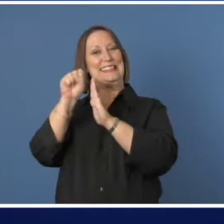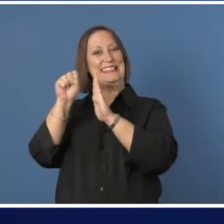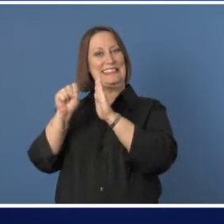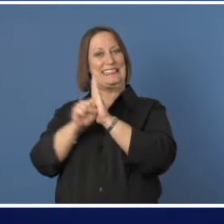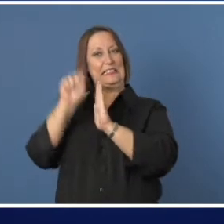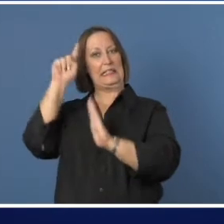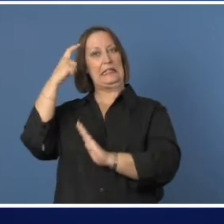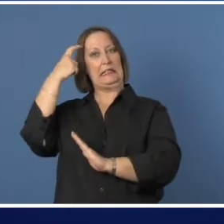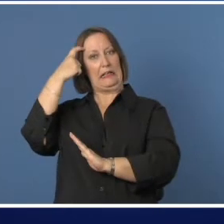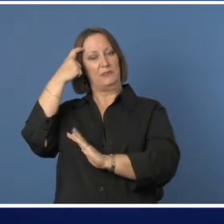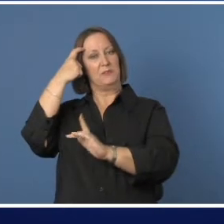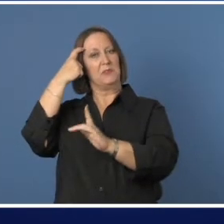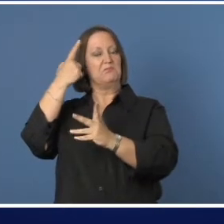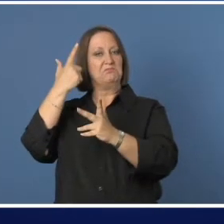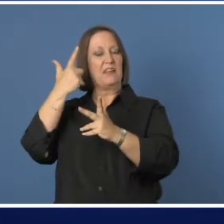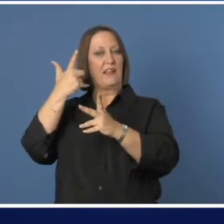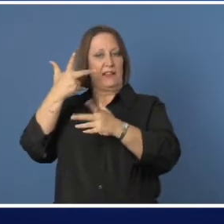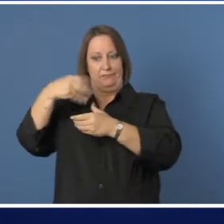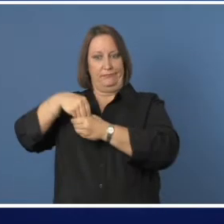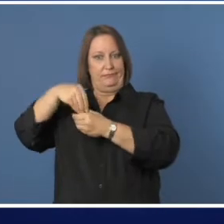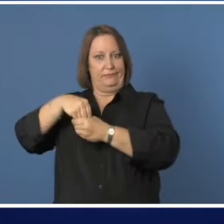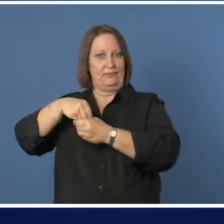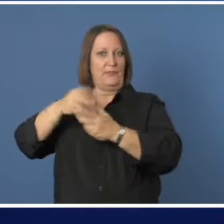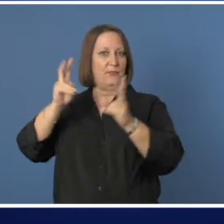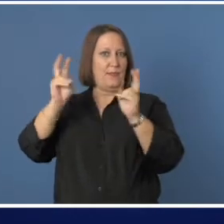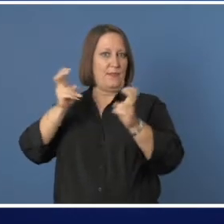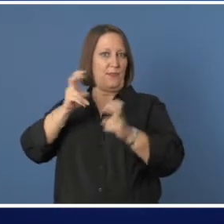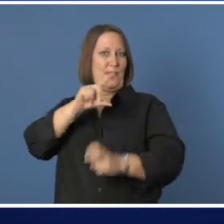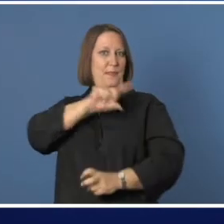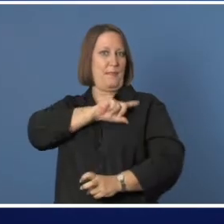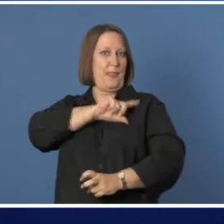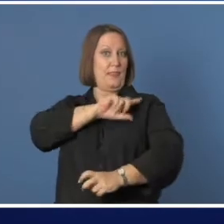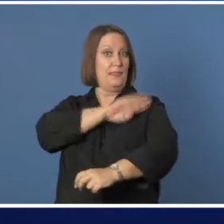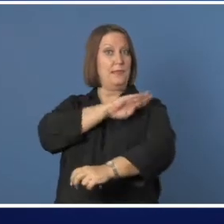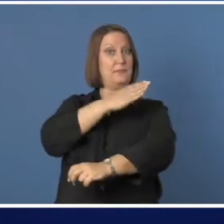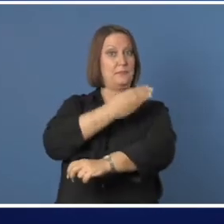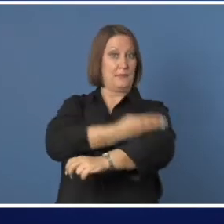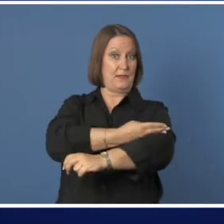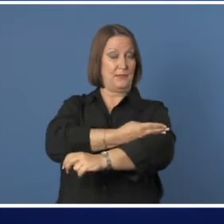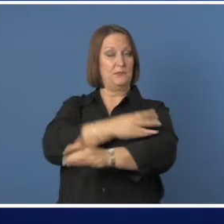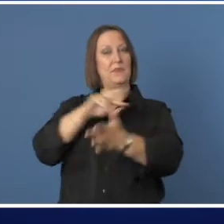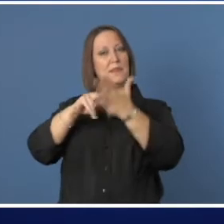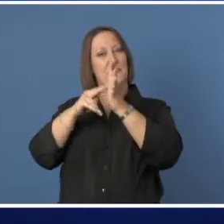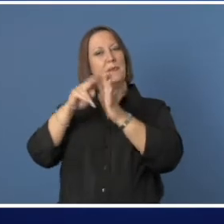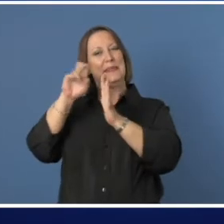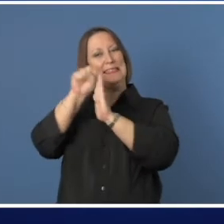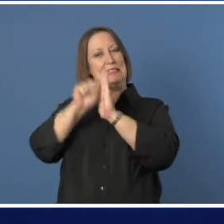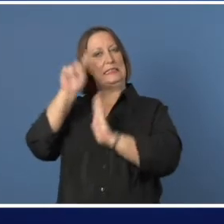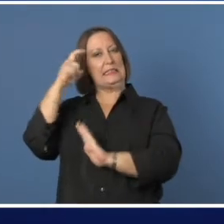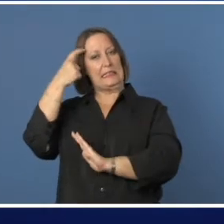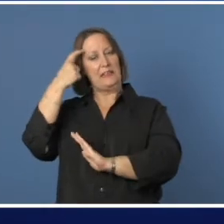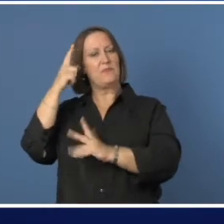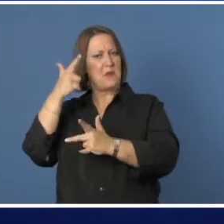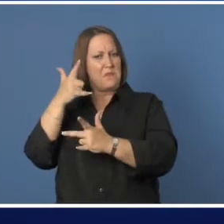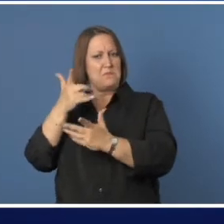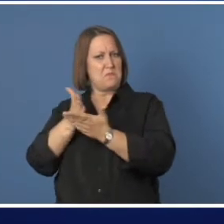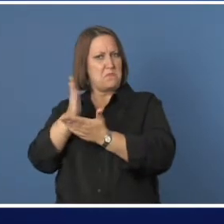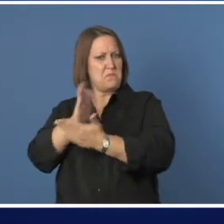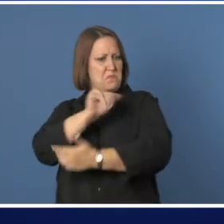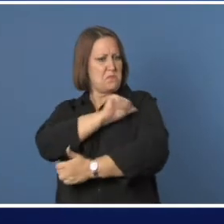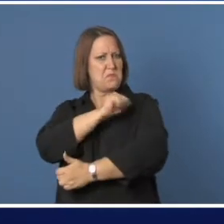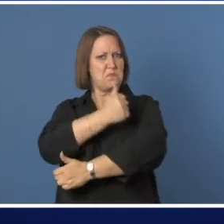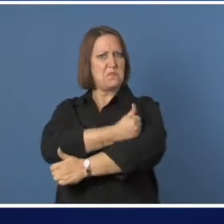from its inherent police power. The authority of a state government to enact laws